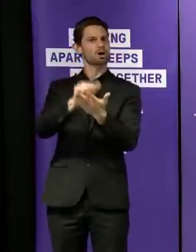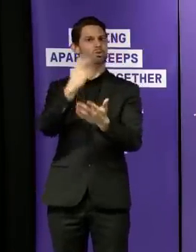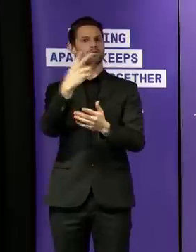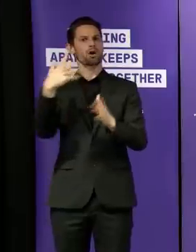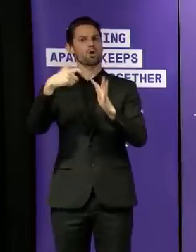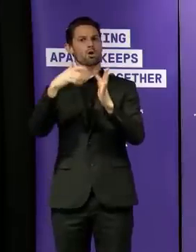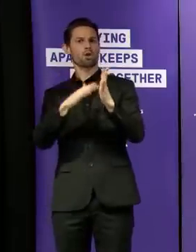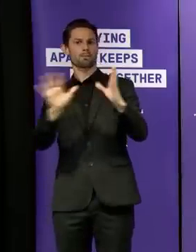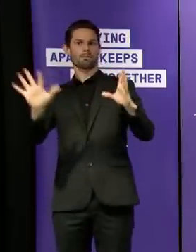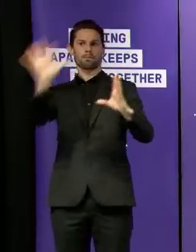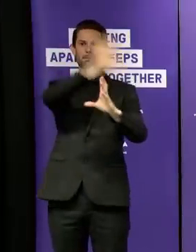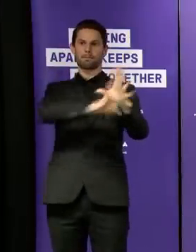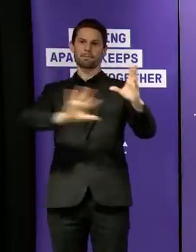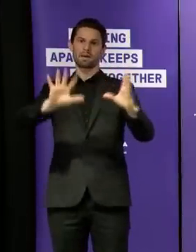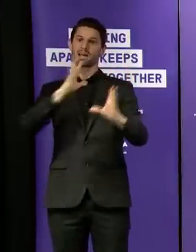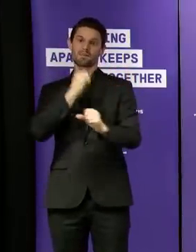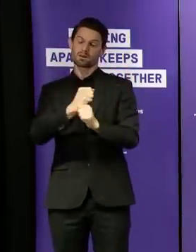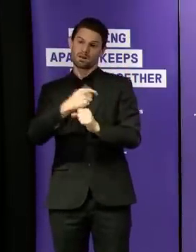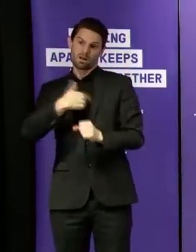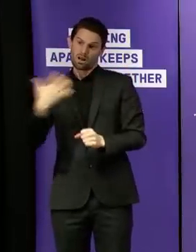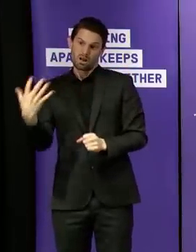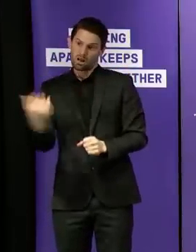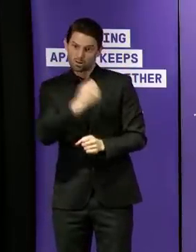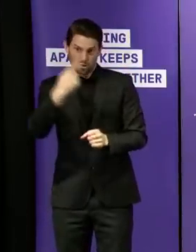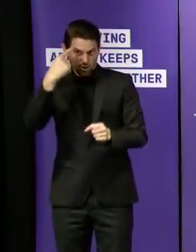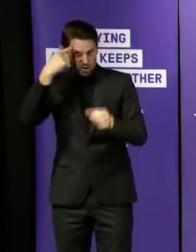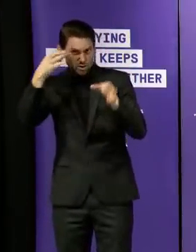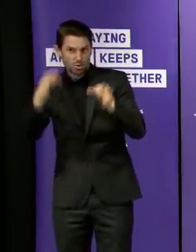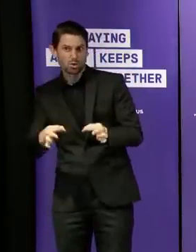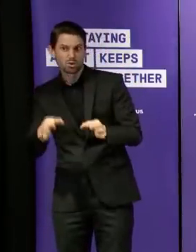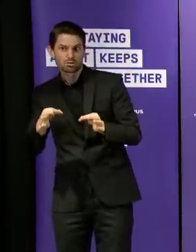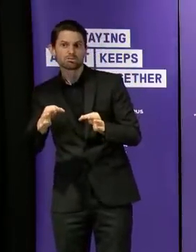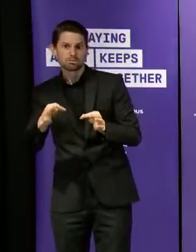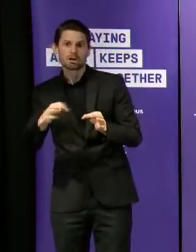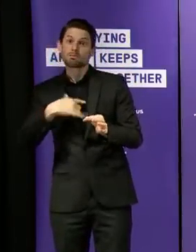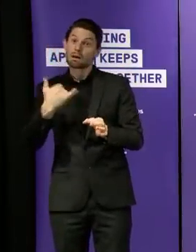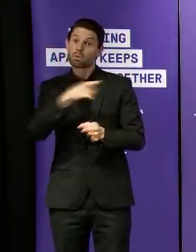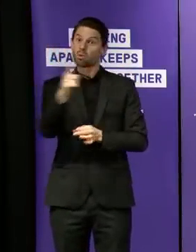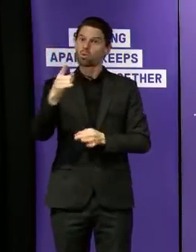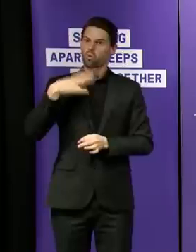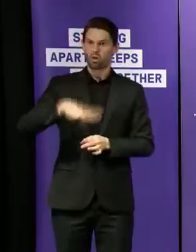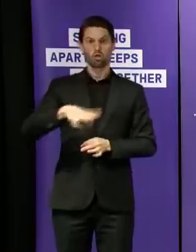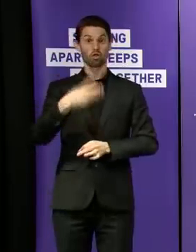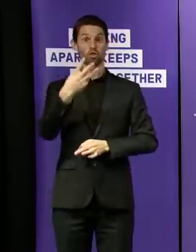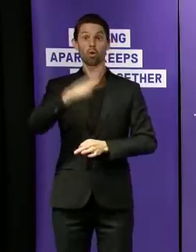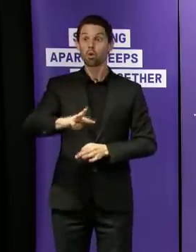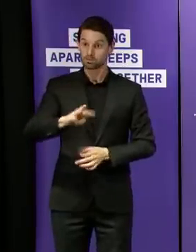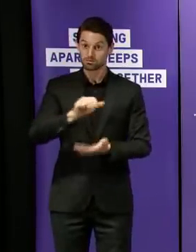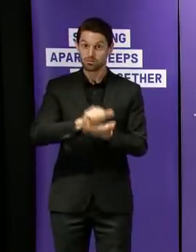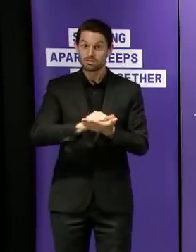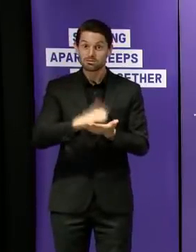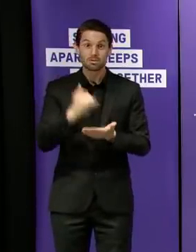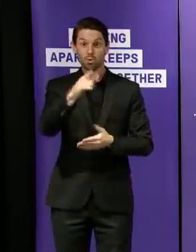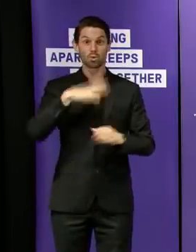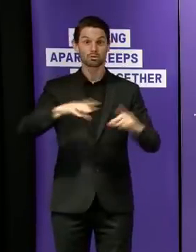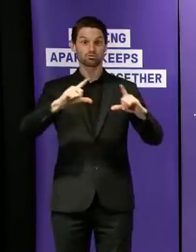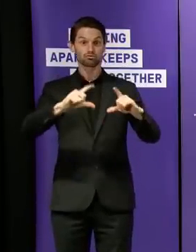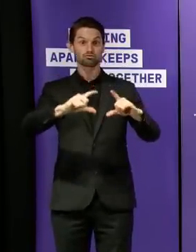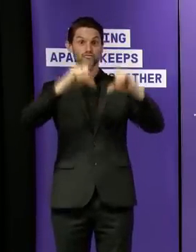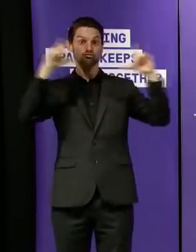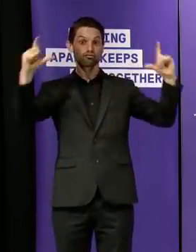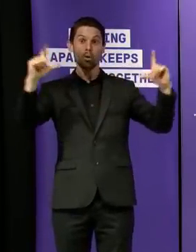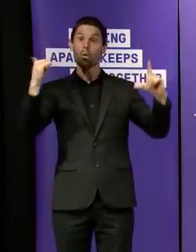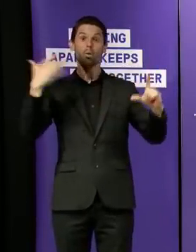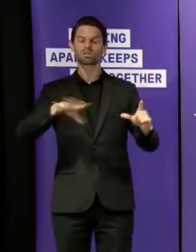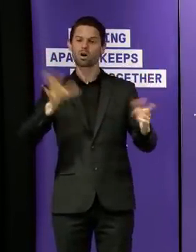one of those things where you just have to make a call, and I'm sure if some will want it to be 30, some might want it to be